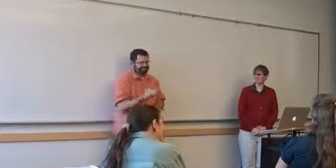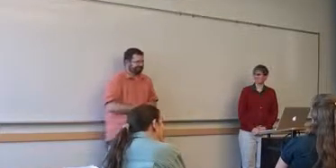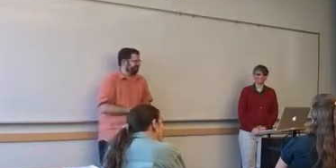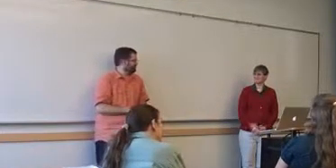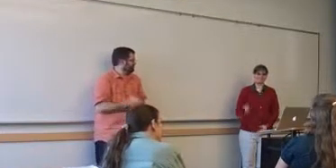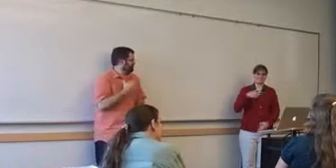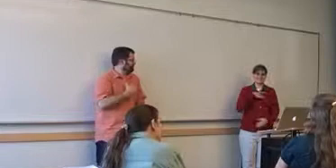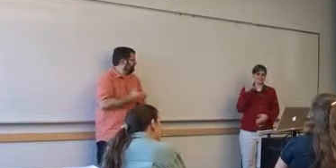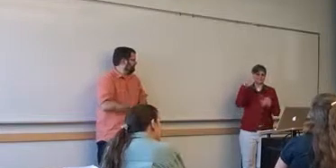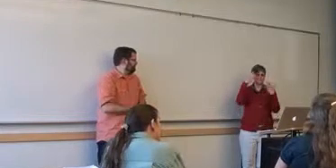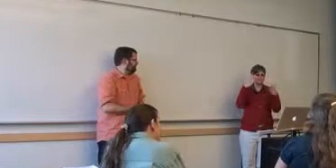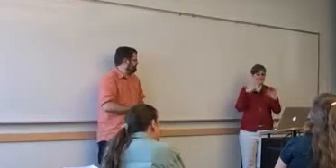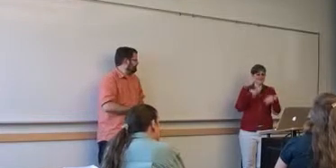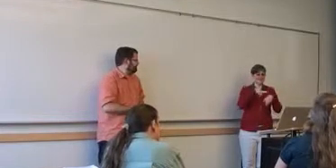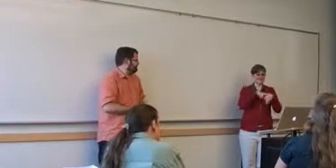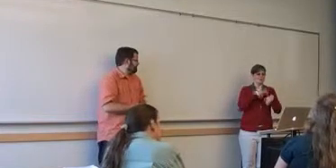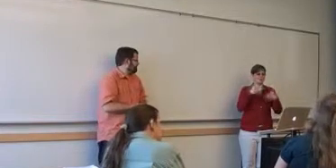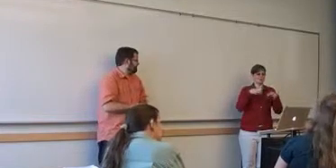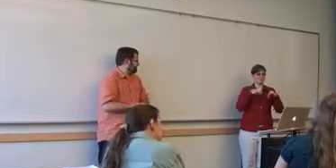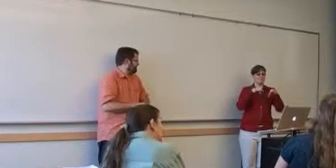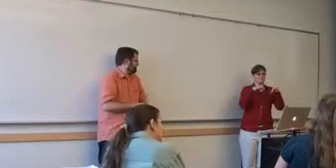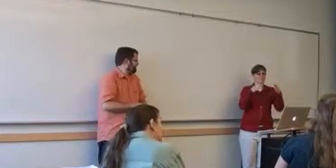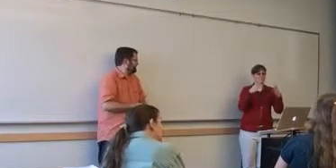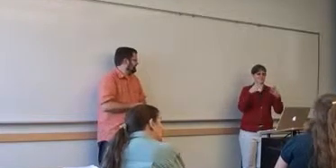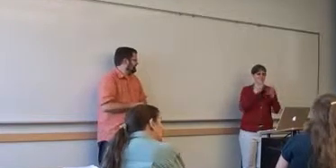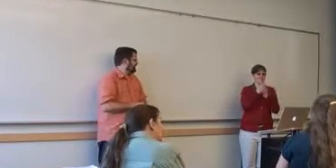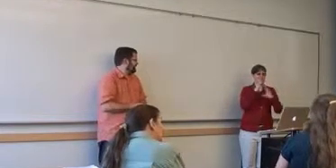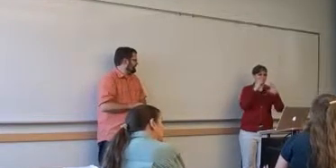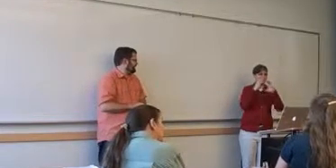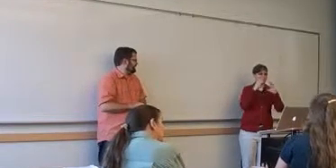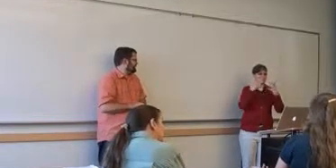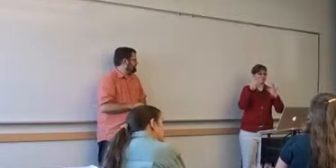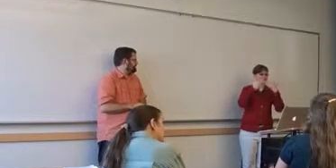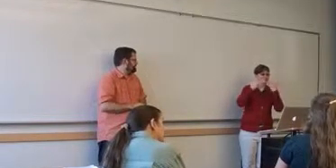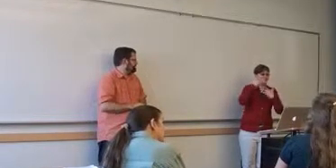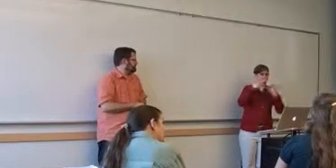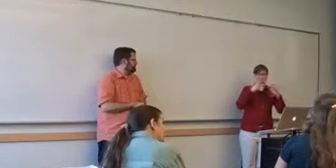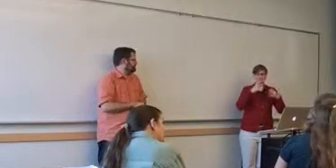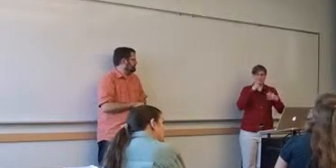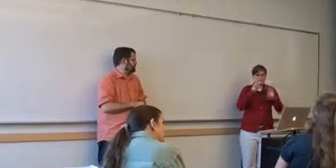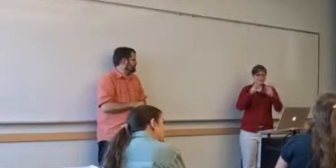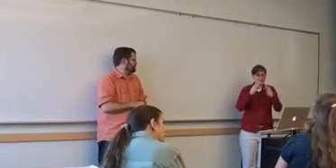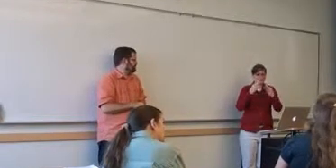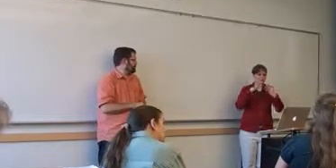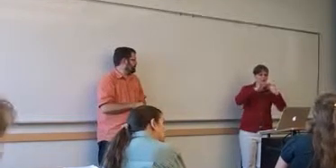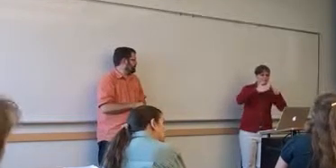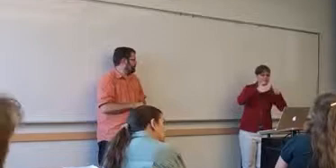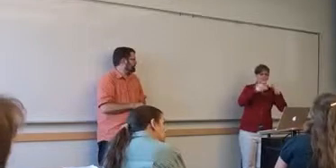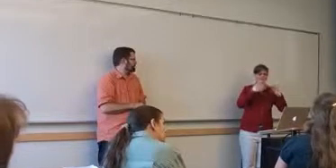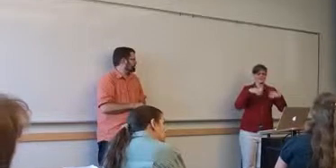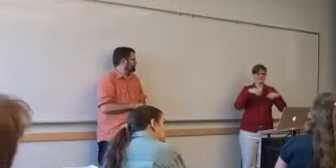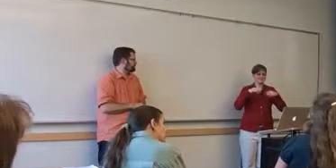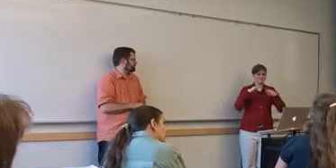but... Yeah, it's interesting that he doesn't know, because it was natural for him. It was, he grew up in a deaf family, deaf